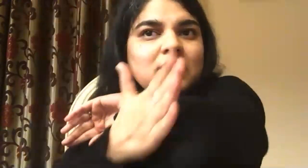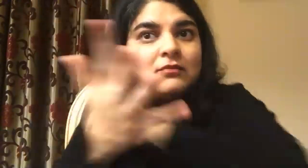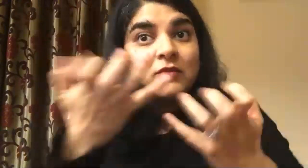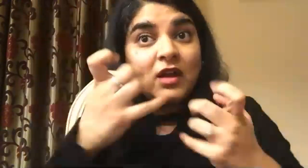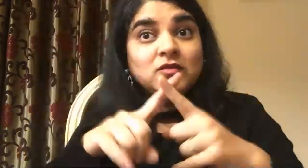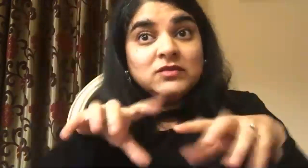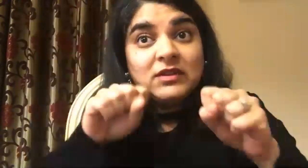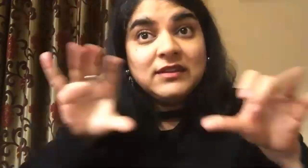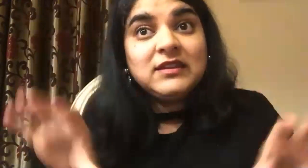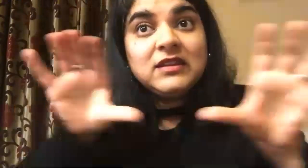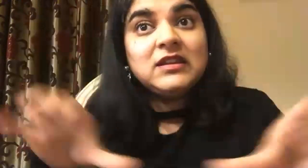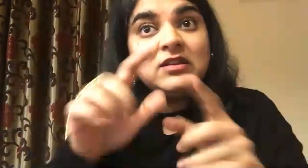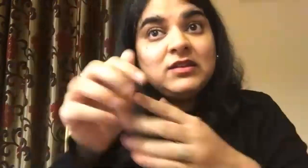Alt F4. End meeting or leave meeting.